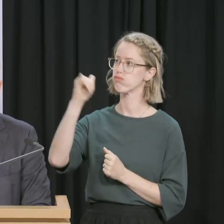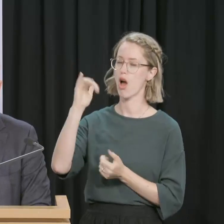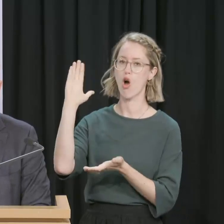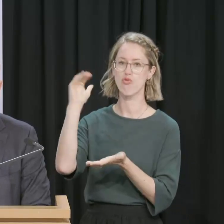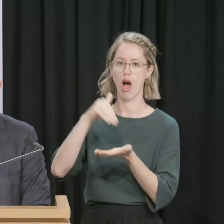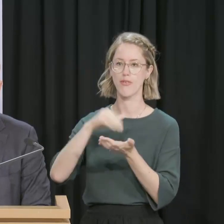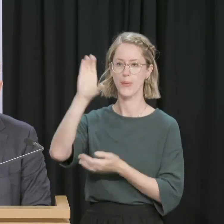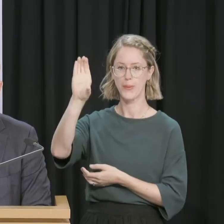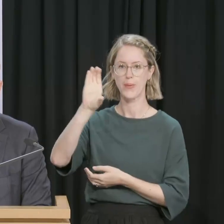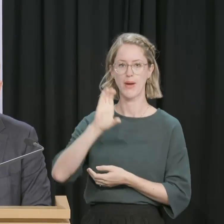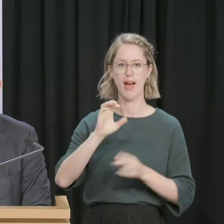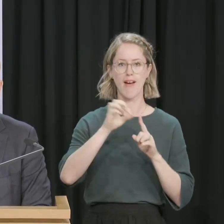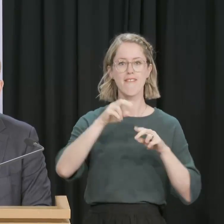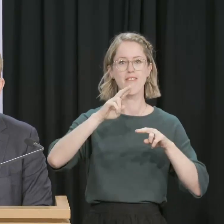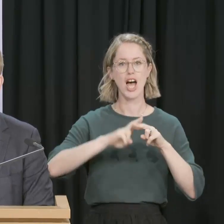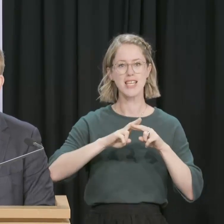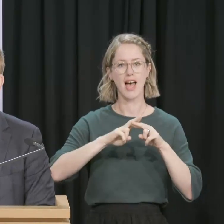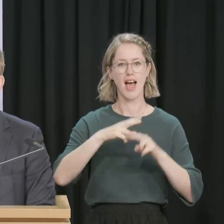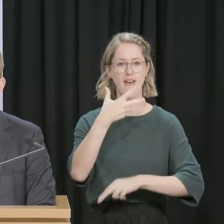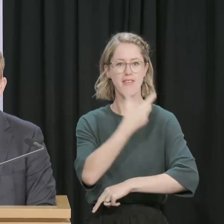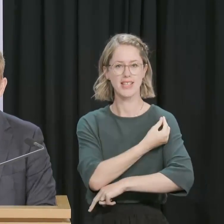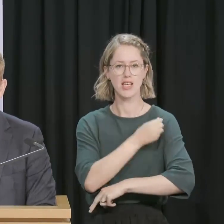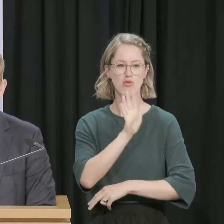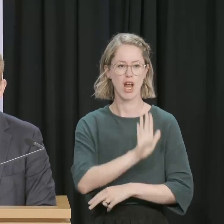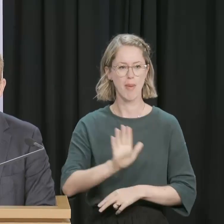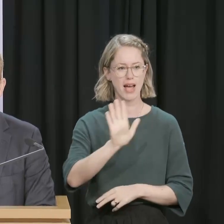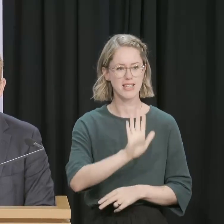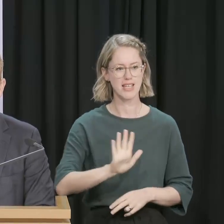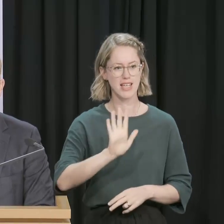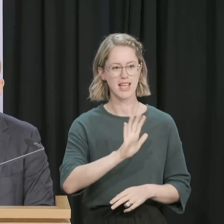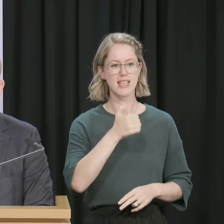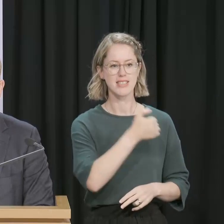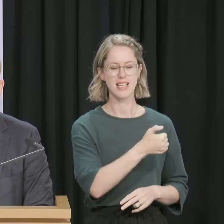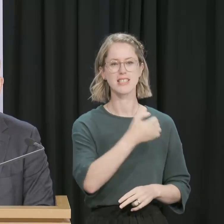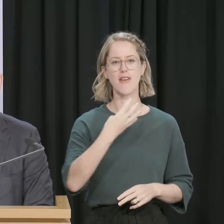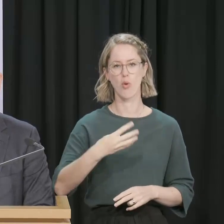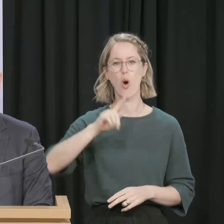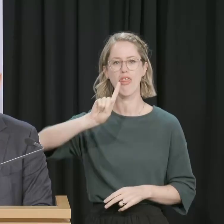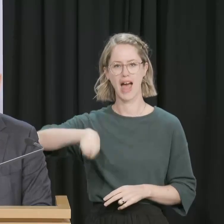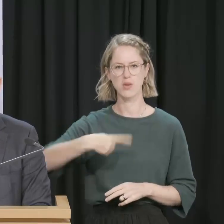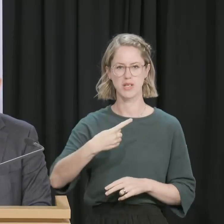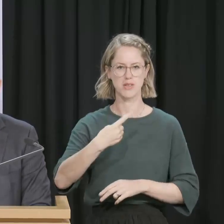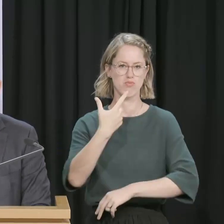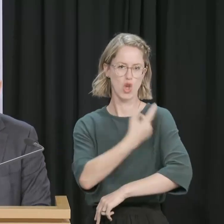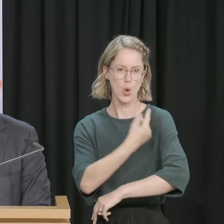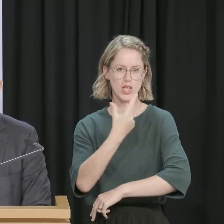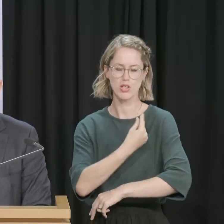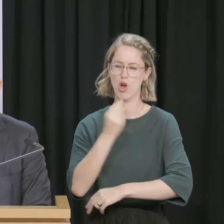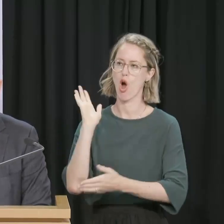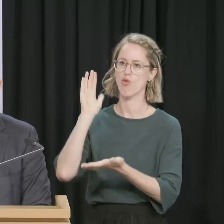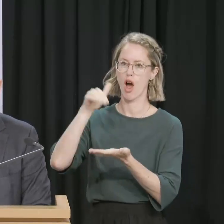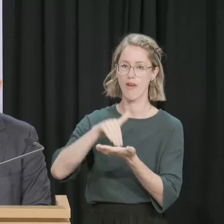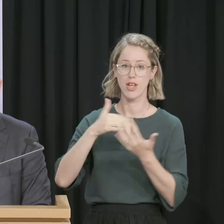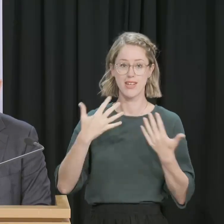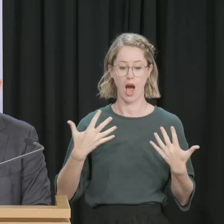vaccines. That shipment of around 64,000 doses arrived as air freight at Auckland International Airport, bringing the